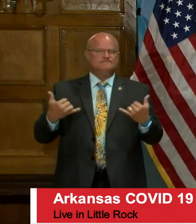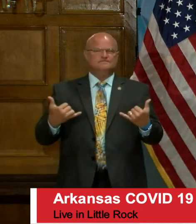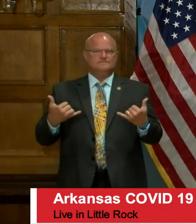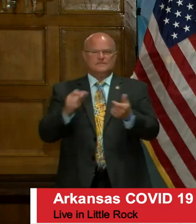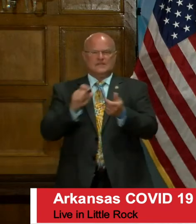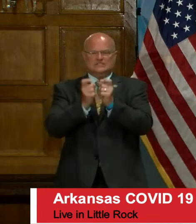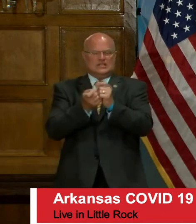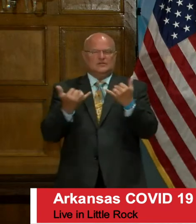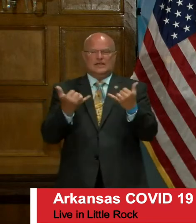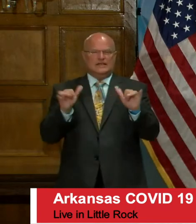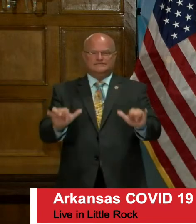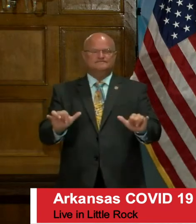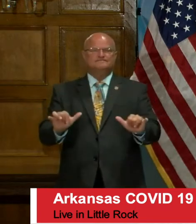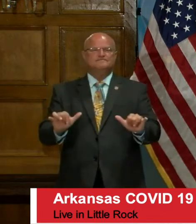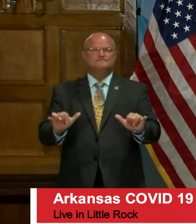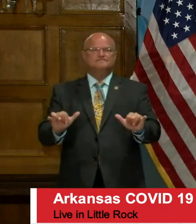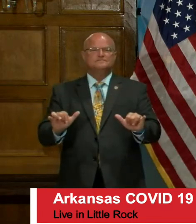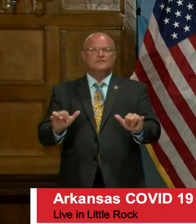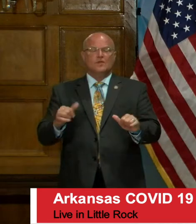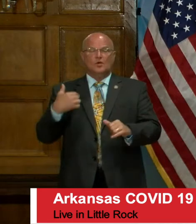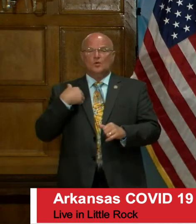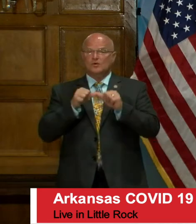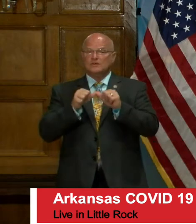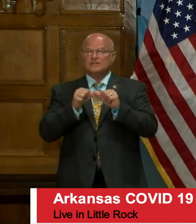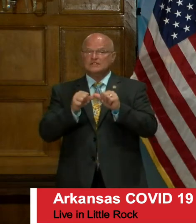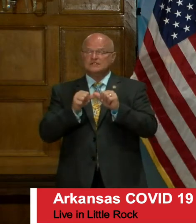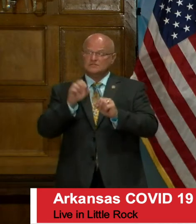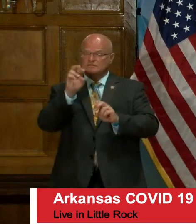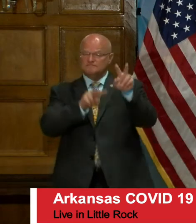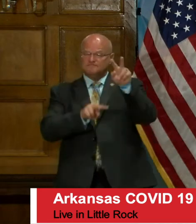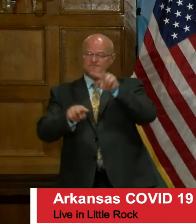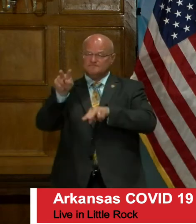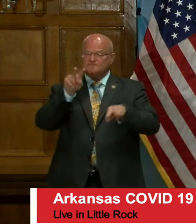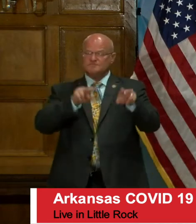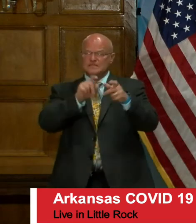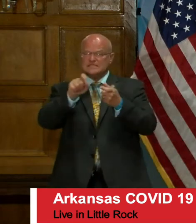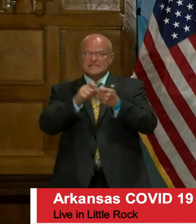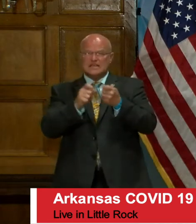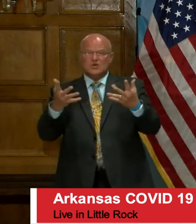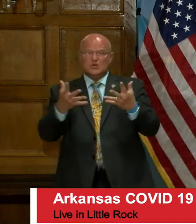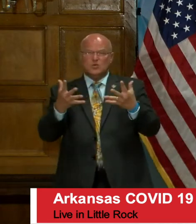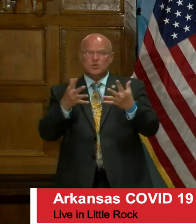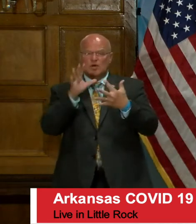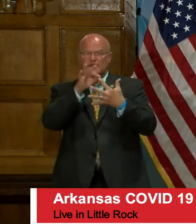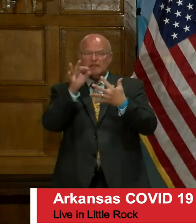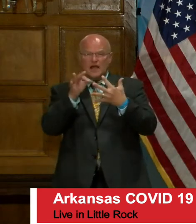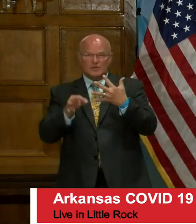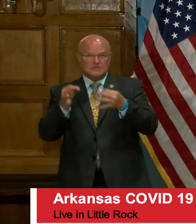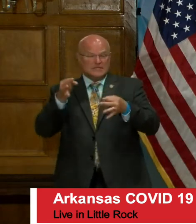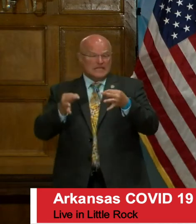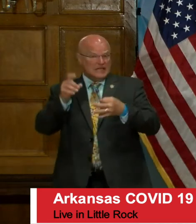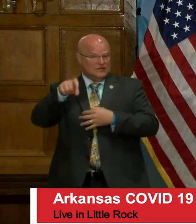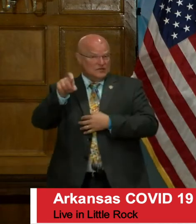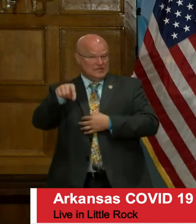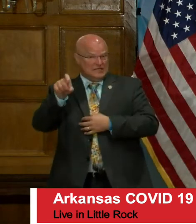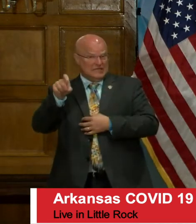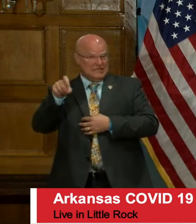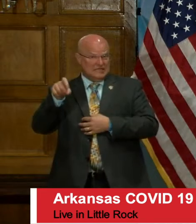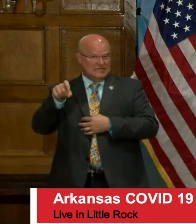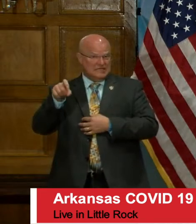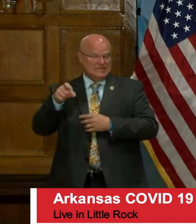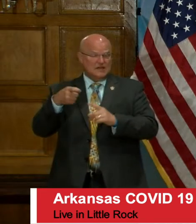jumps or changes in that direction. We'll continue to evaluate exactly what is the option, if there should be an